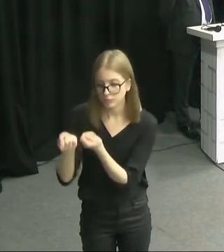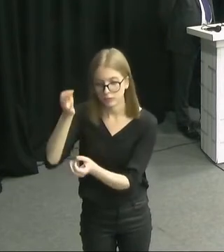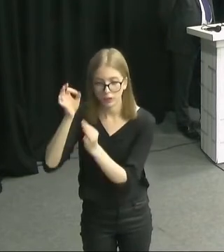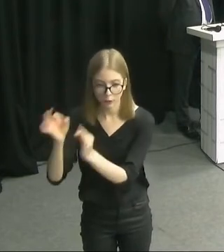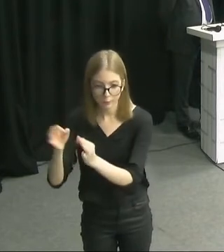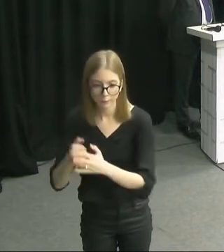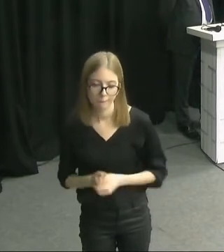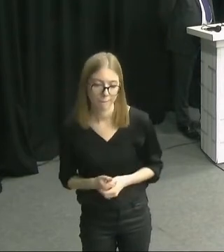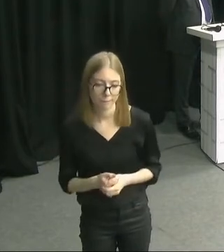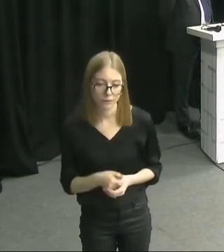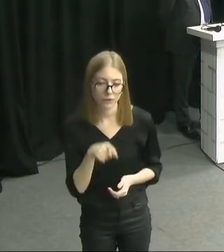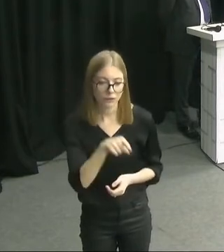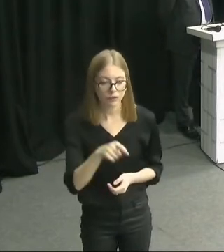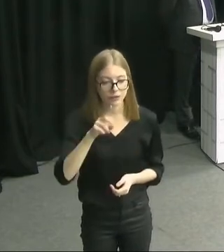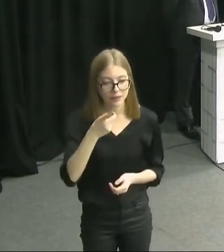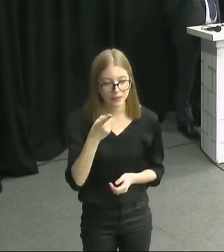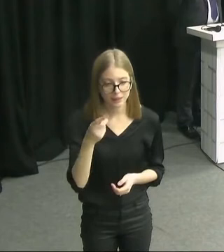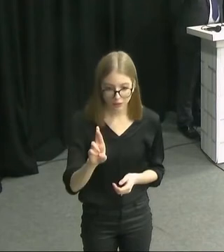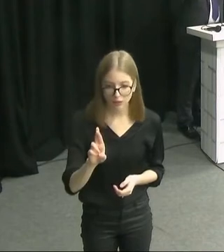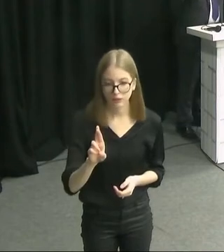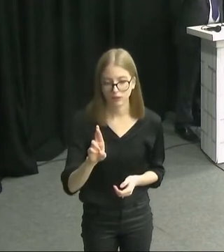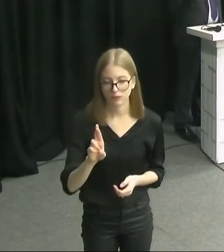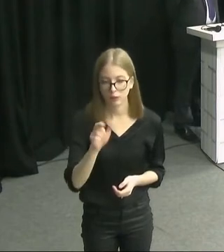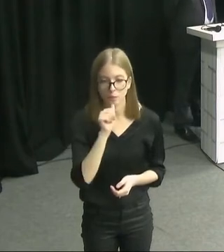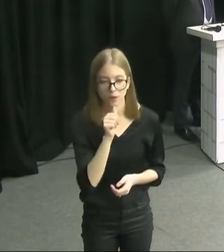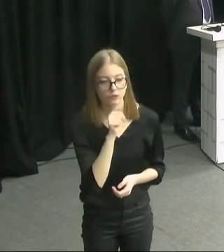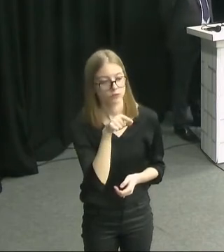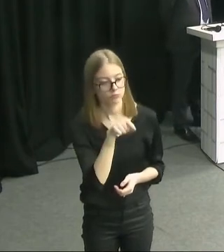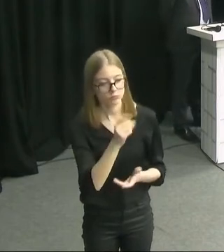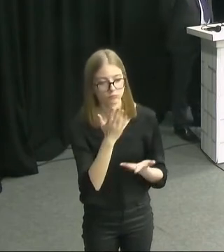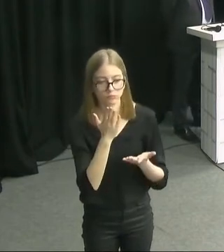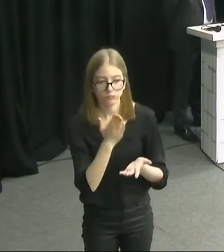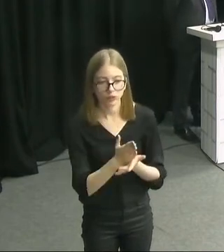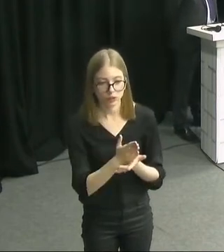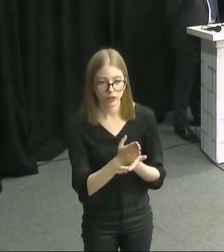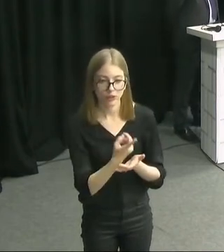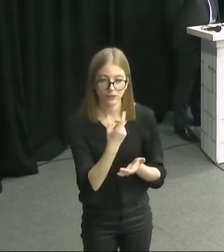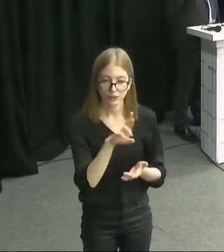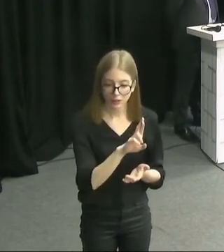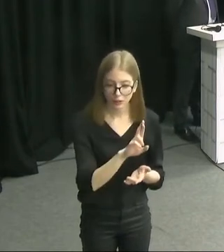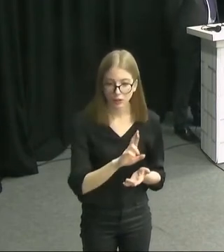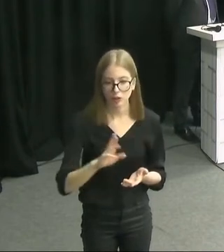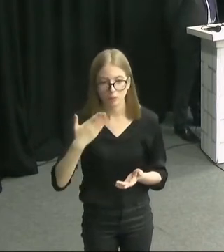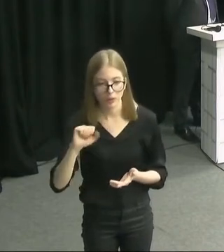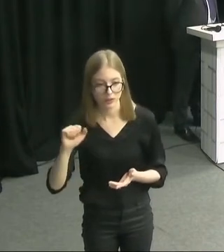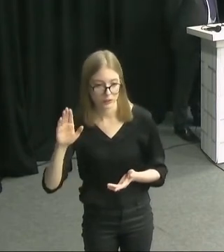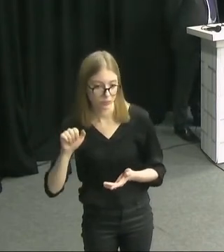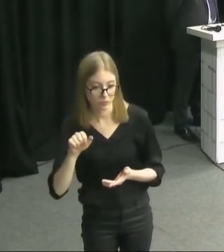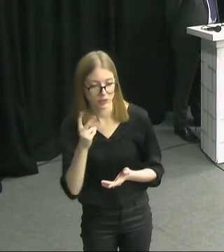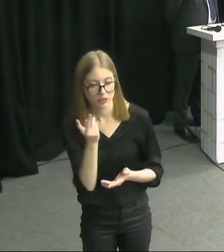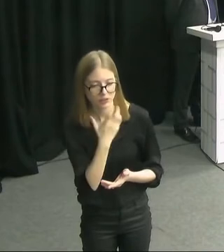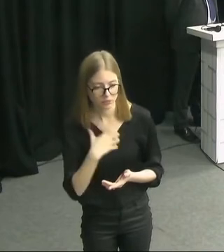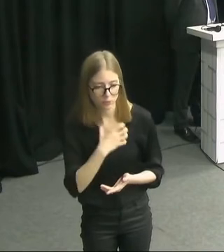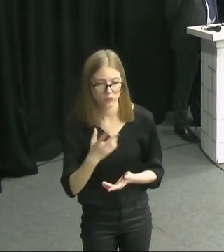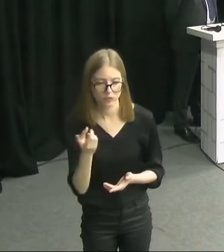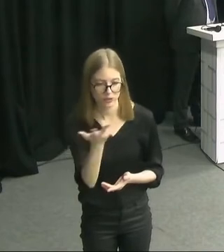the aspect of integration. Of course, we need to ensure that the master level, PhD level, and postdoc